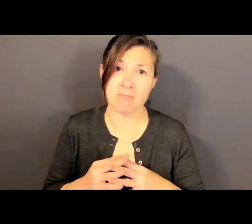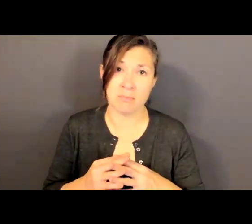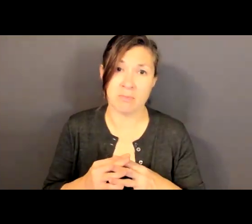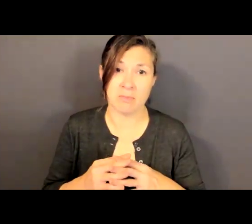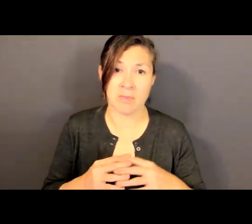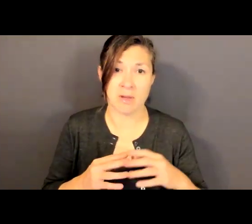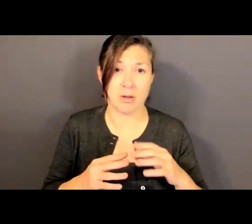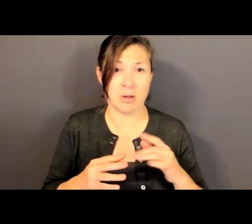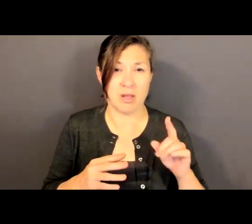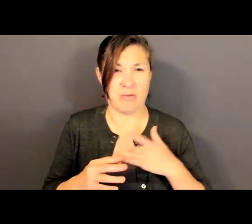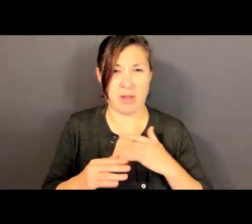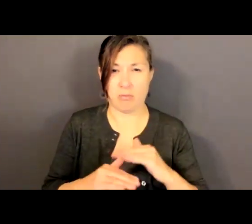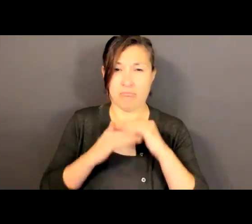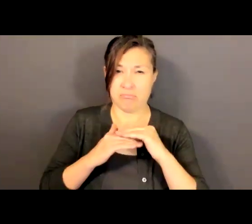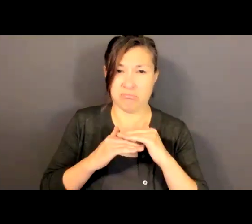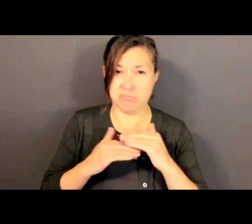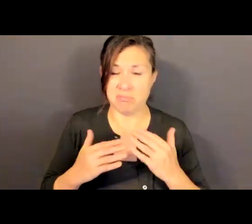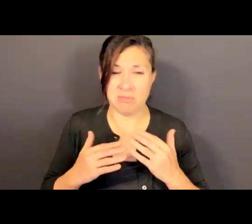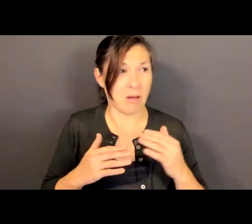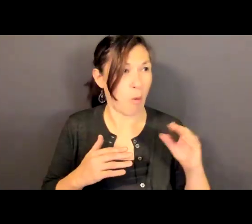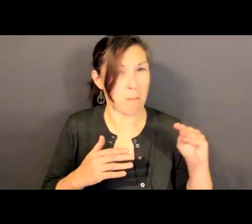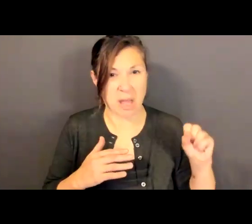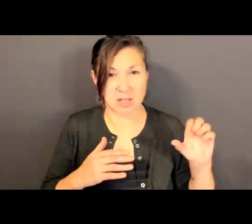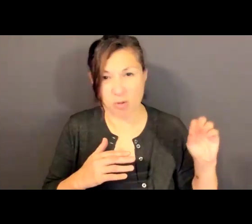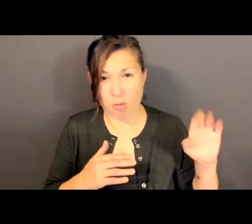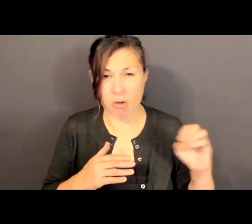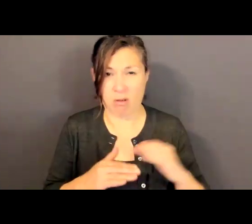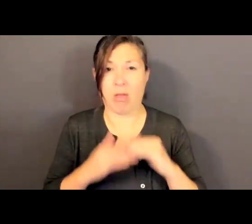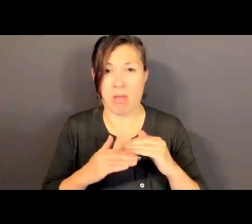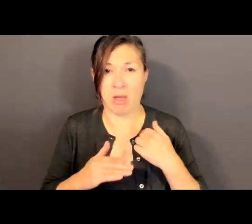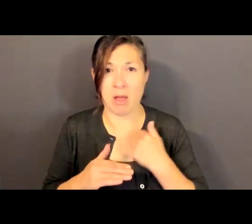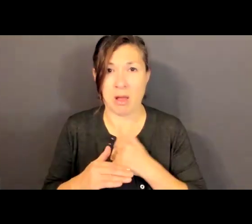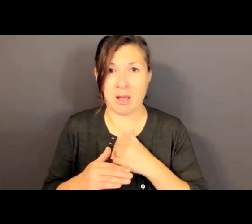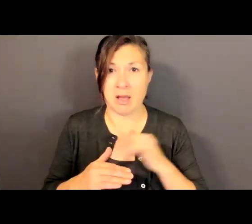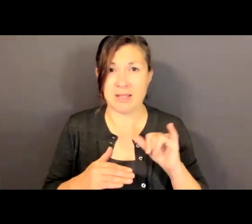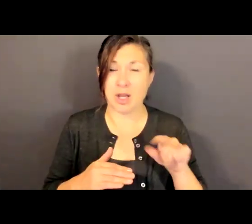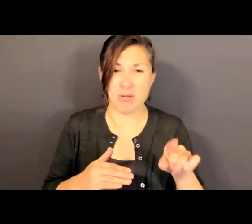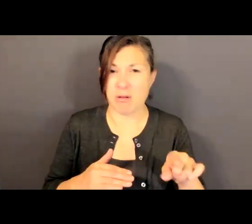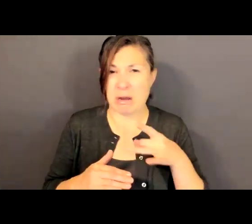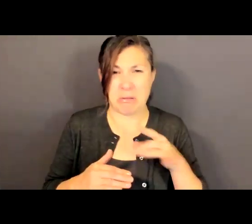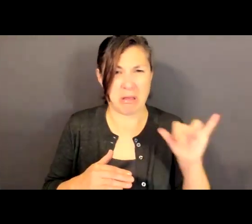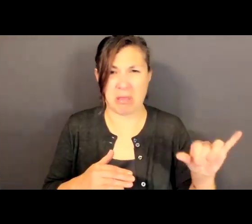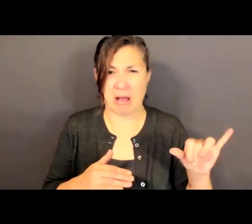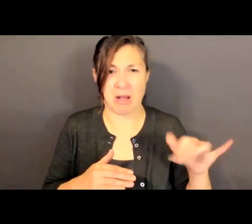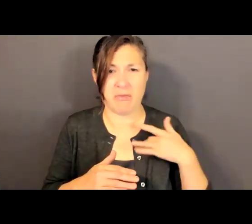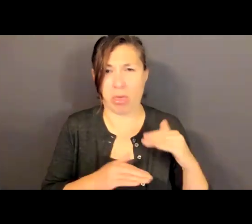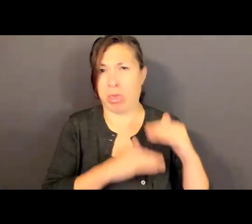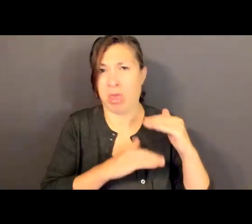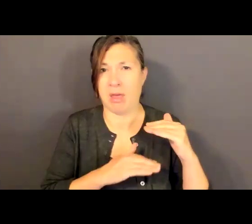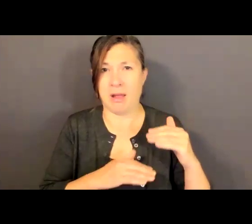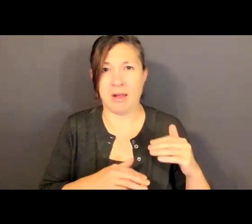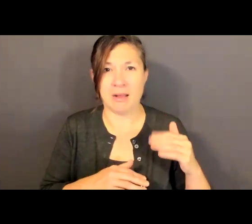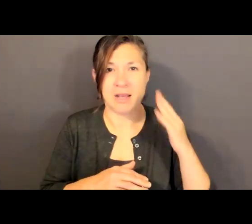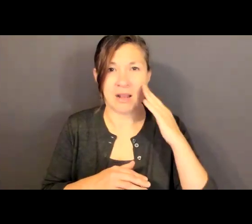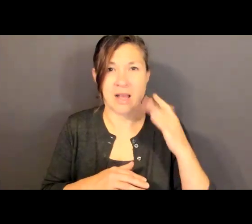confinement of the box, and like you, I don't like box. I think we're boxed in since last